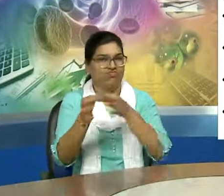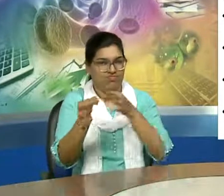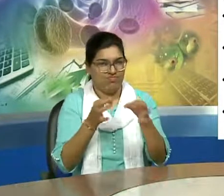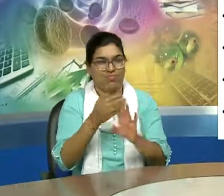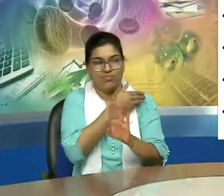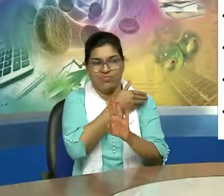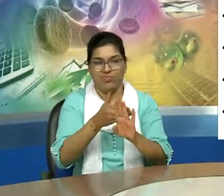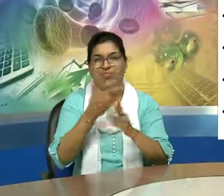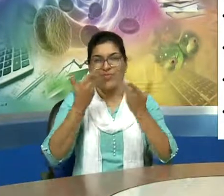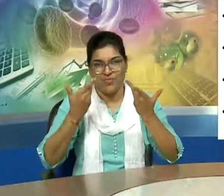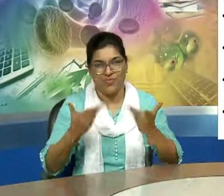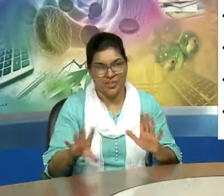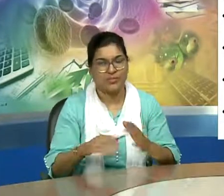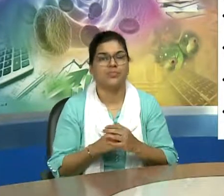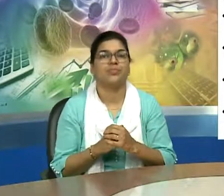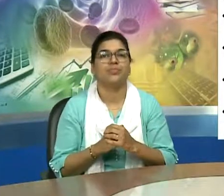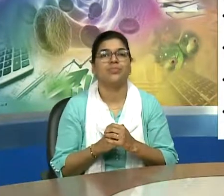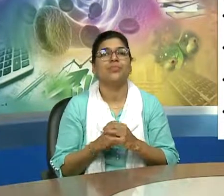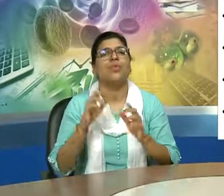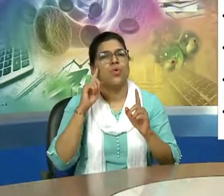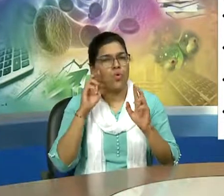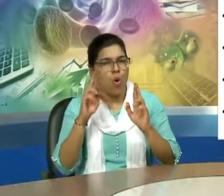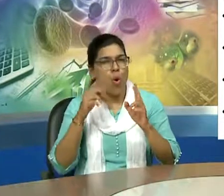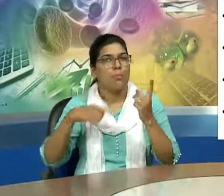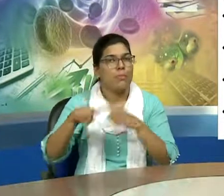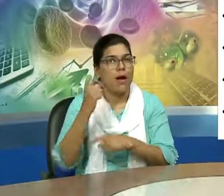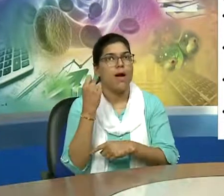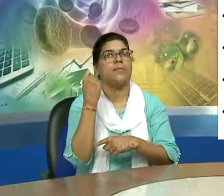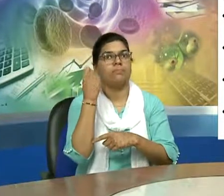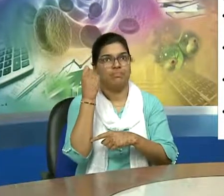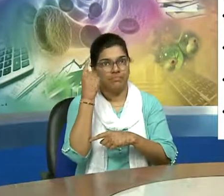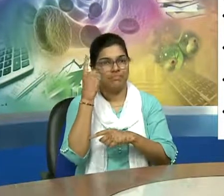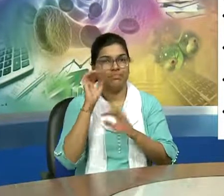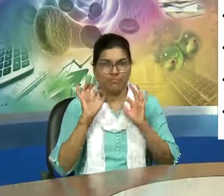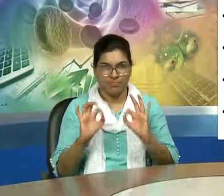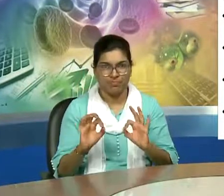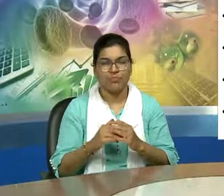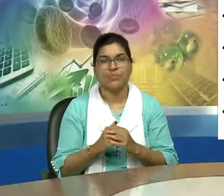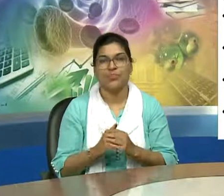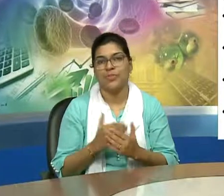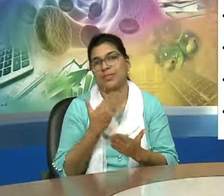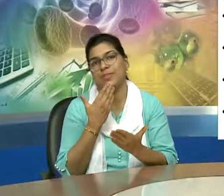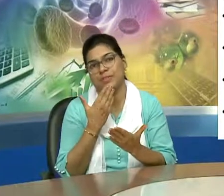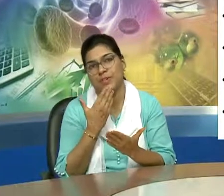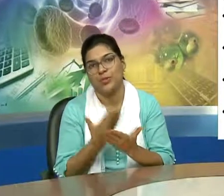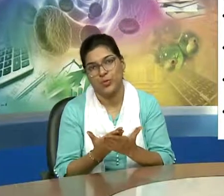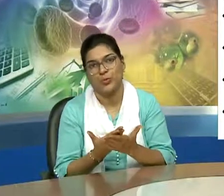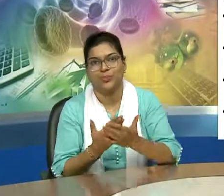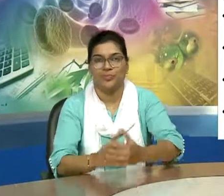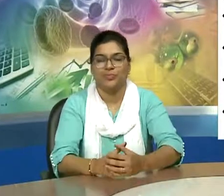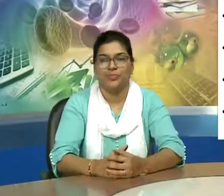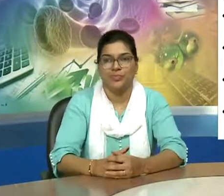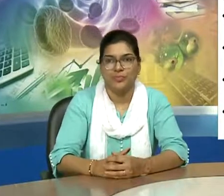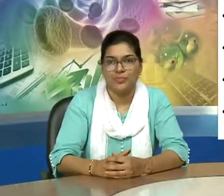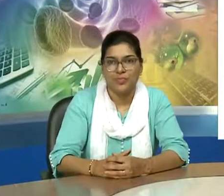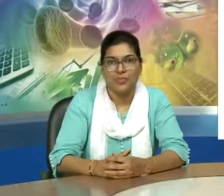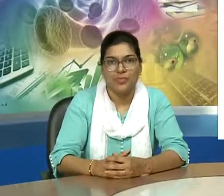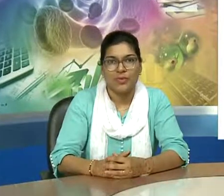All these points we have understood in this video. Hope you all understood it well. Thank